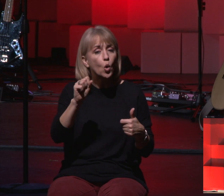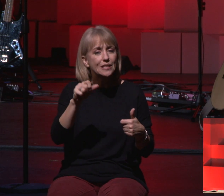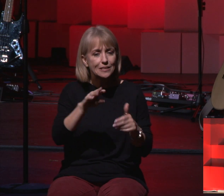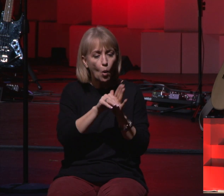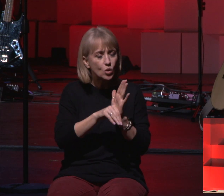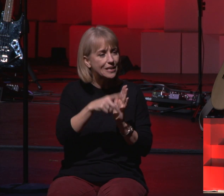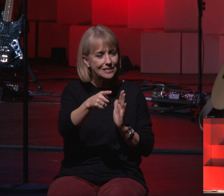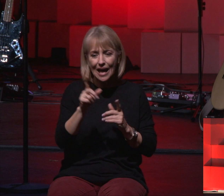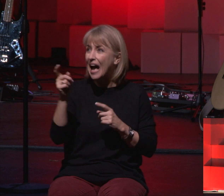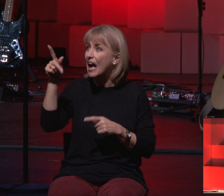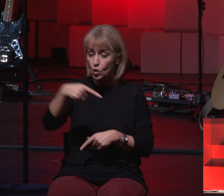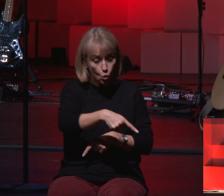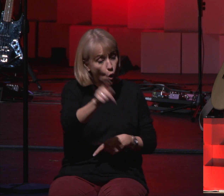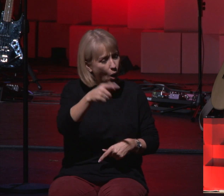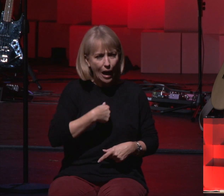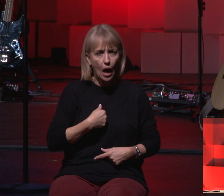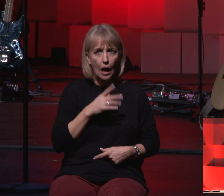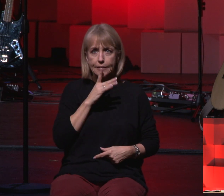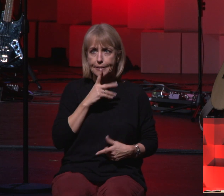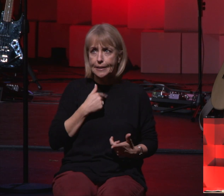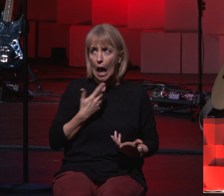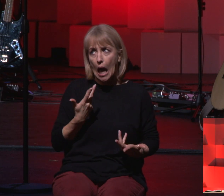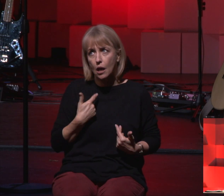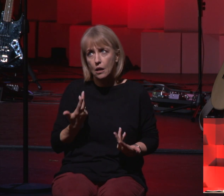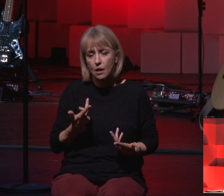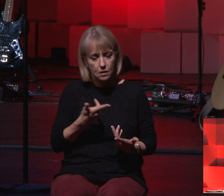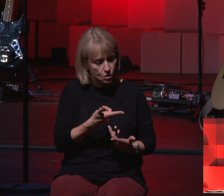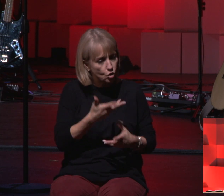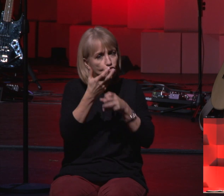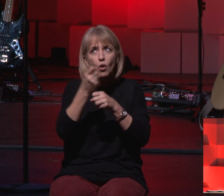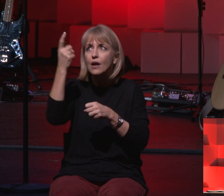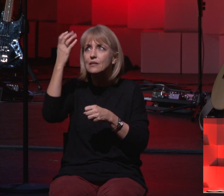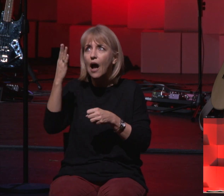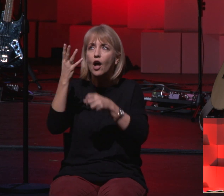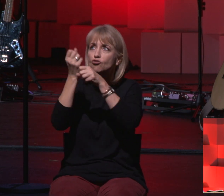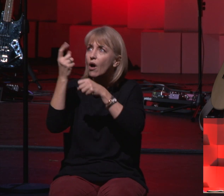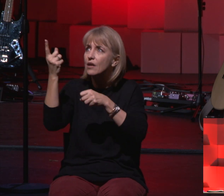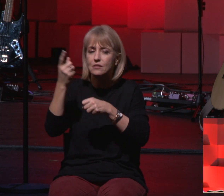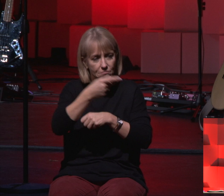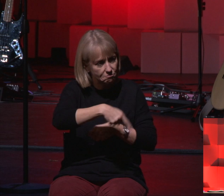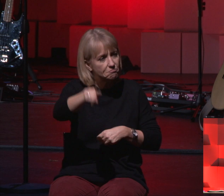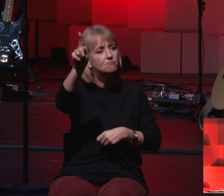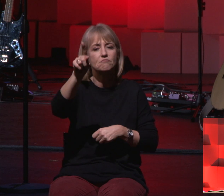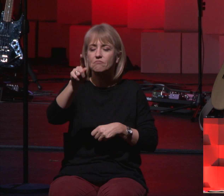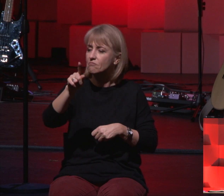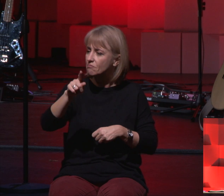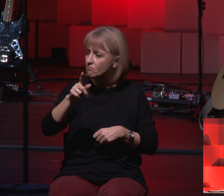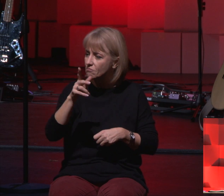isn't good. I can't talk very well. I don't think I could do this. But he had to learn to trust God more. And God provided and used him in incredible